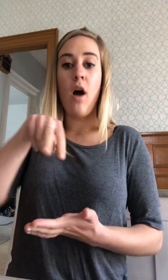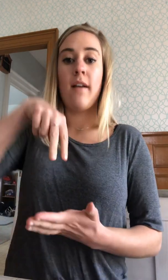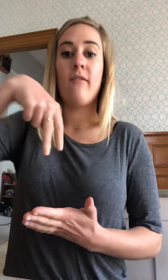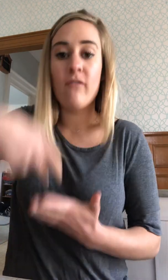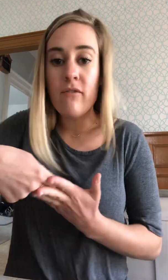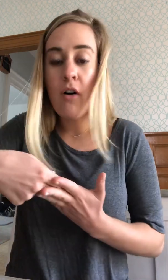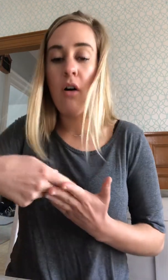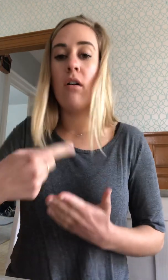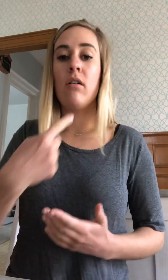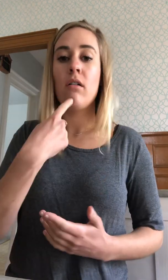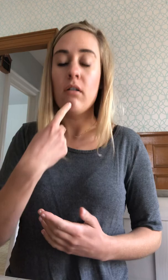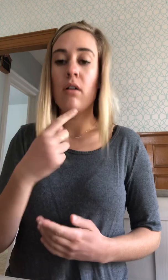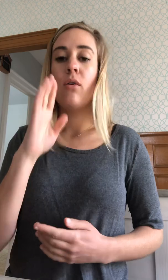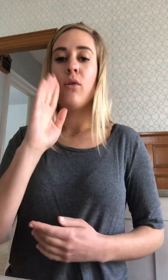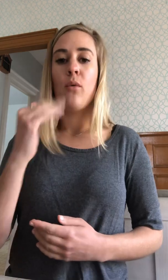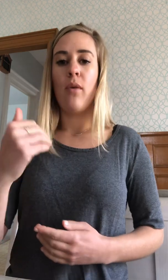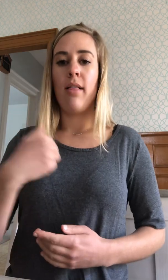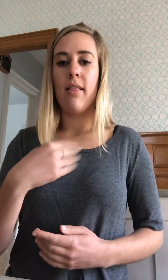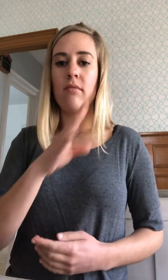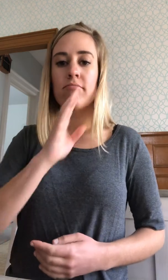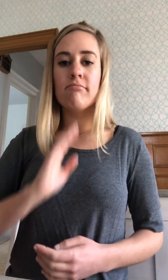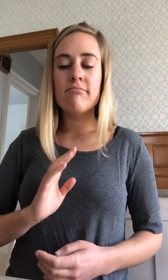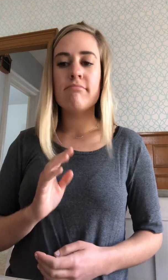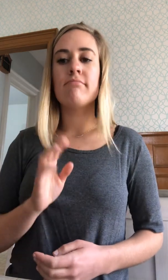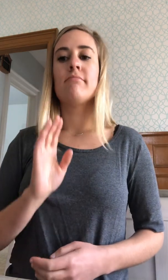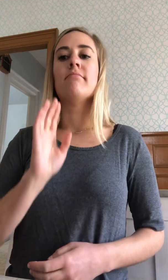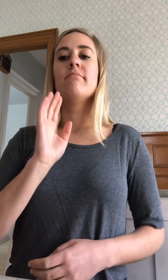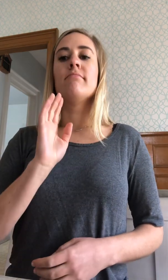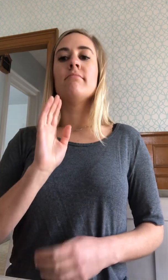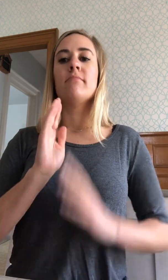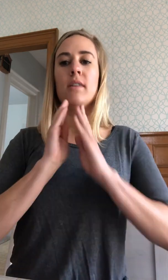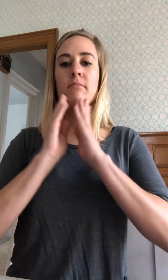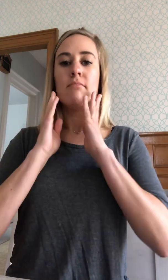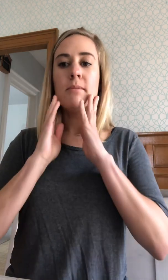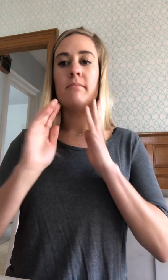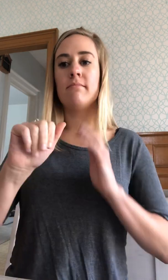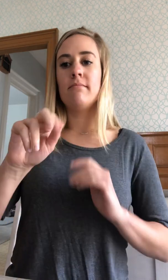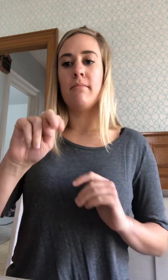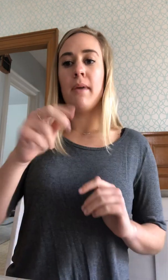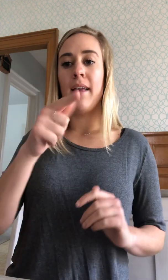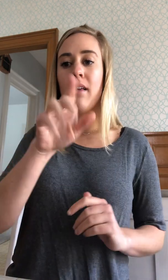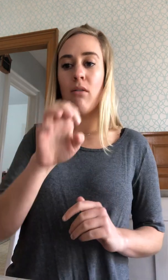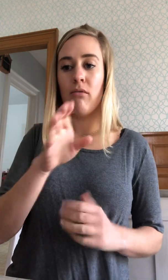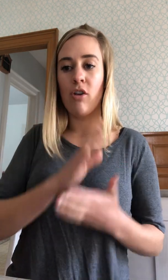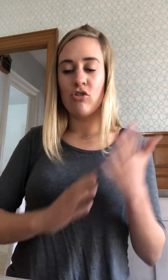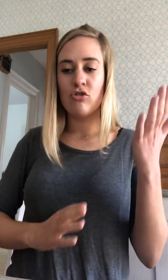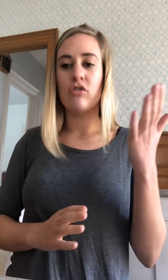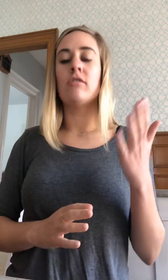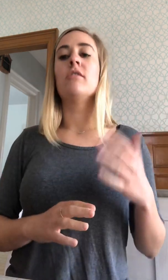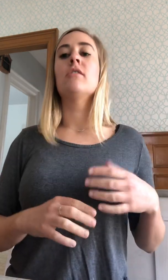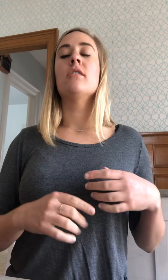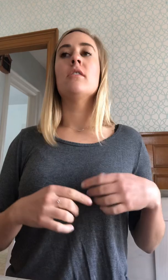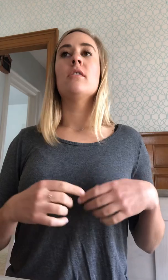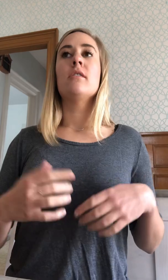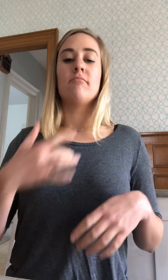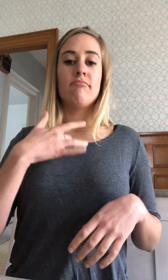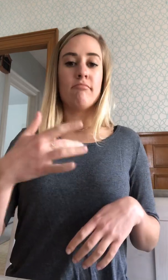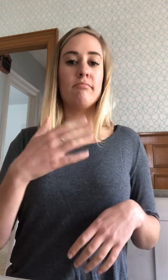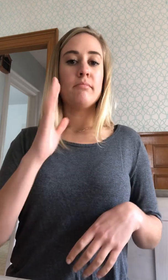impact. Occasionally a symphysis fracture, but since that's the strongest part of the jaw, oftentimes it'll be transmitted to the weakest